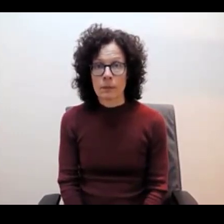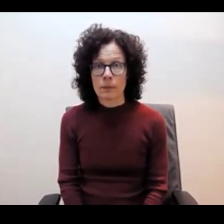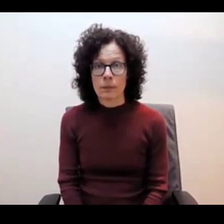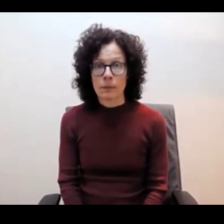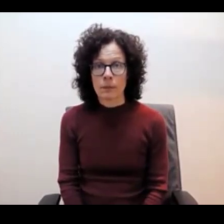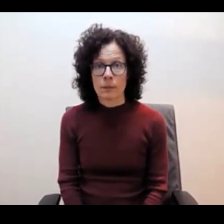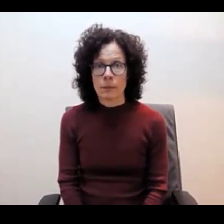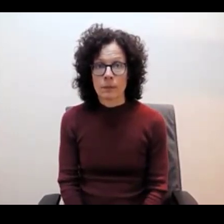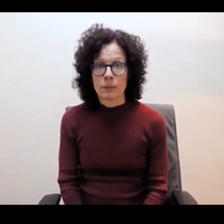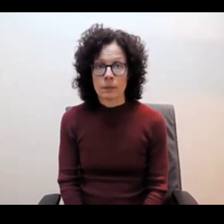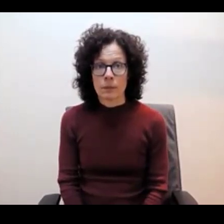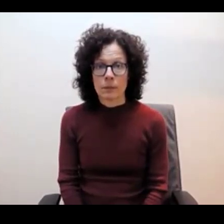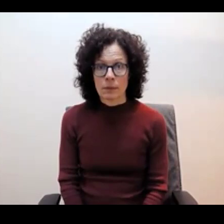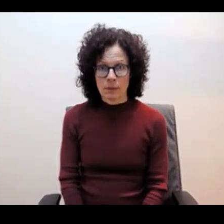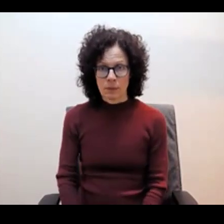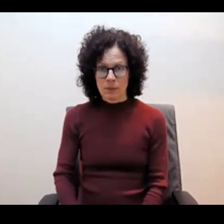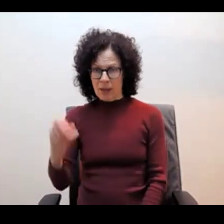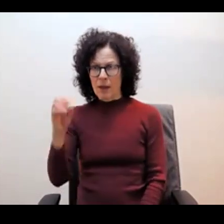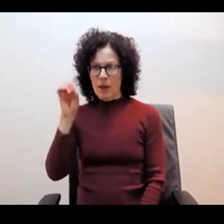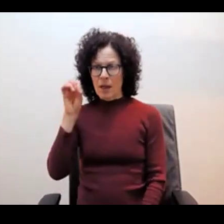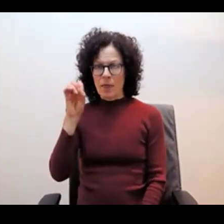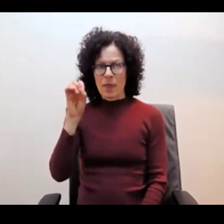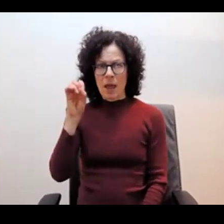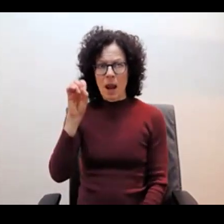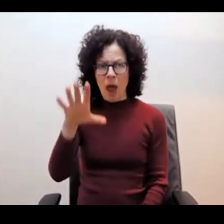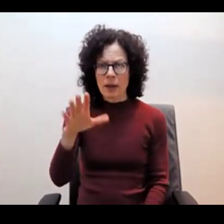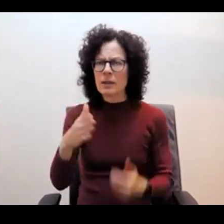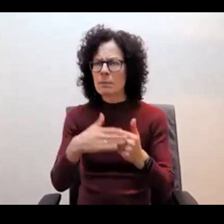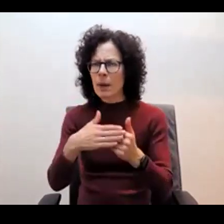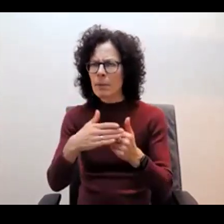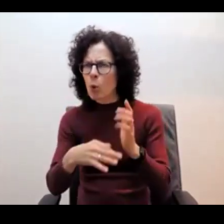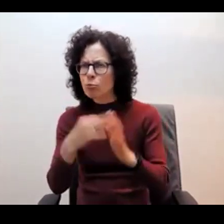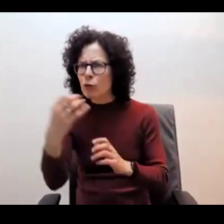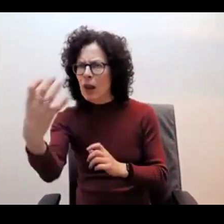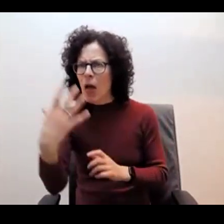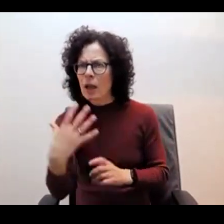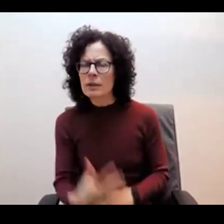I'm going to the light a little further here.